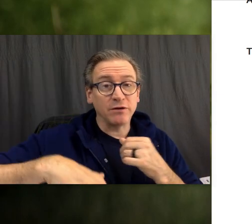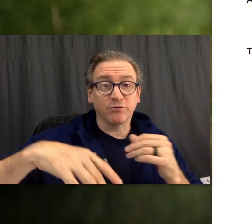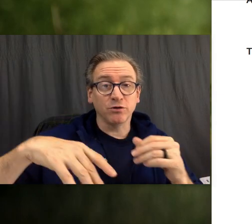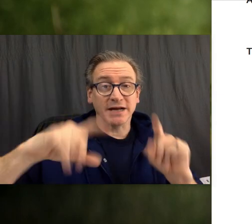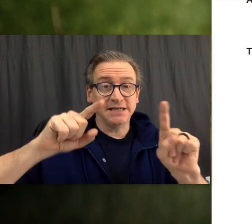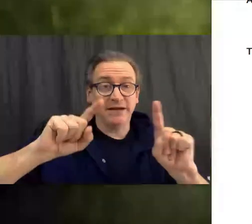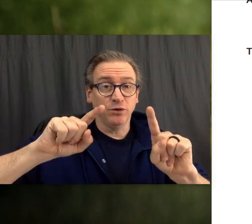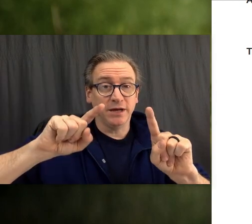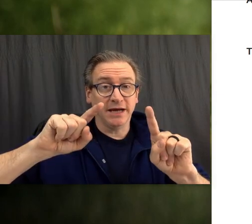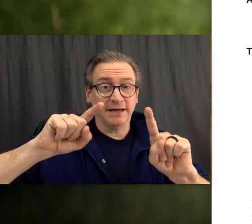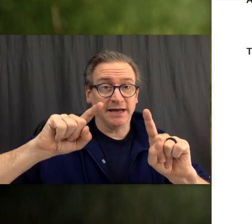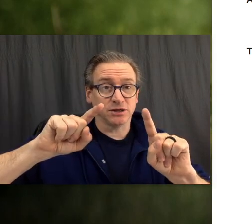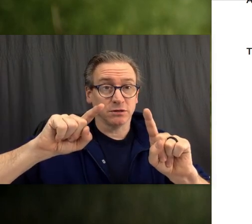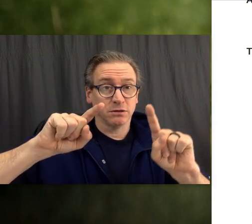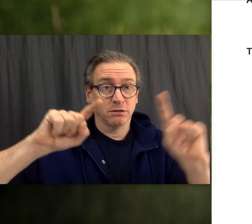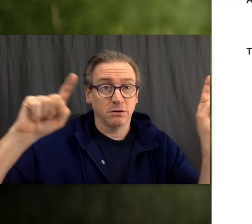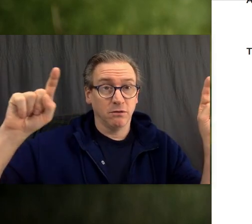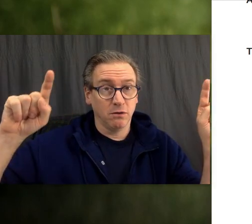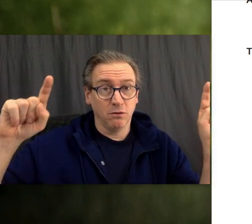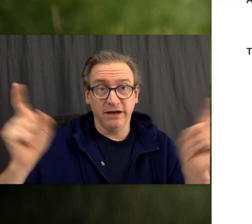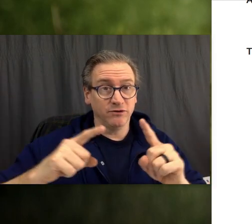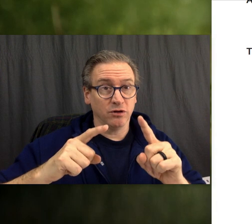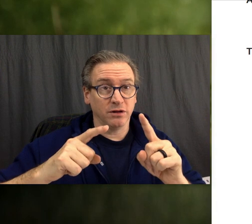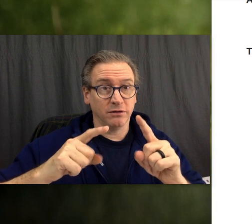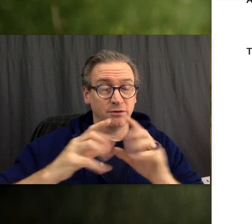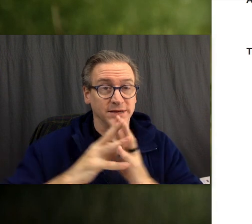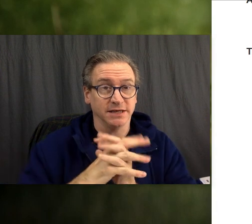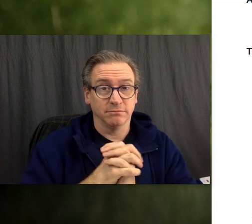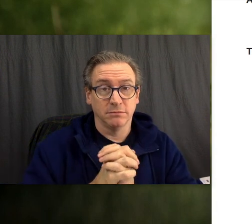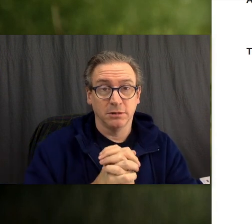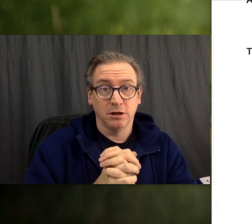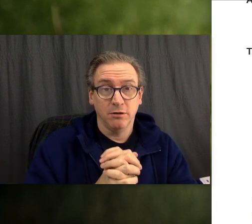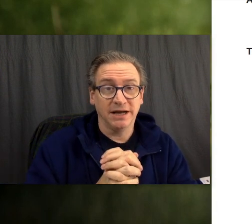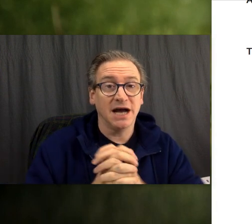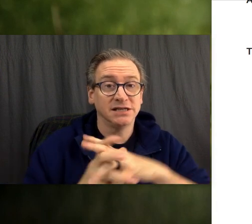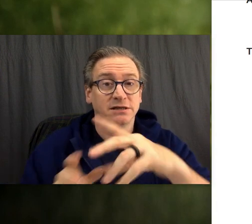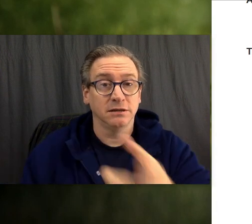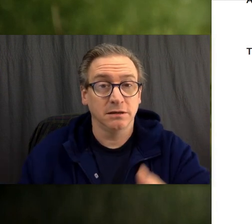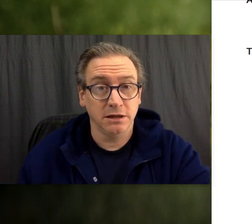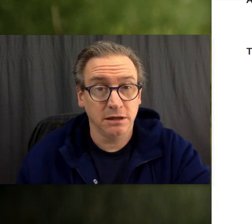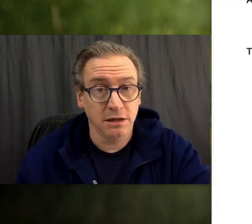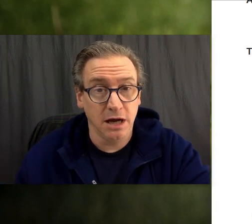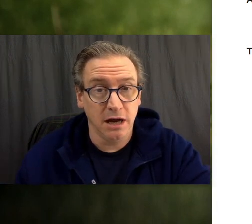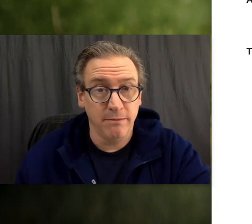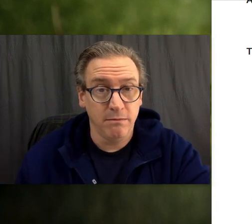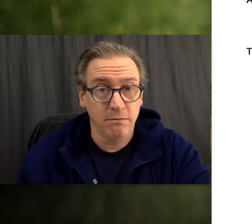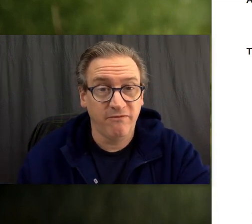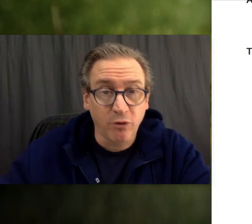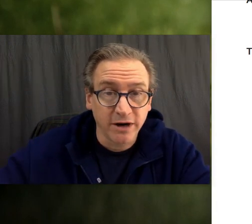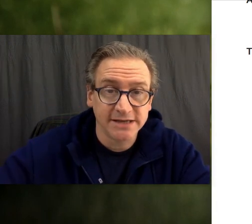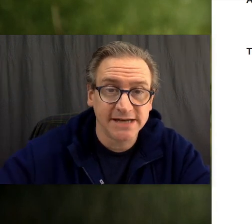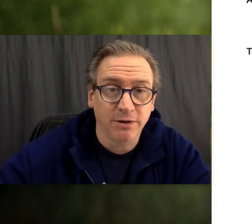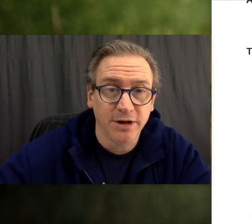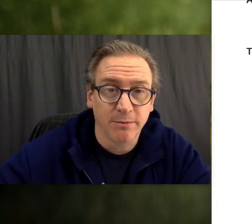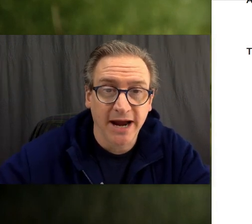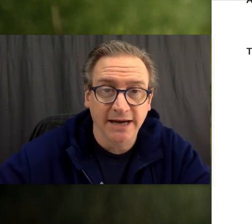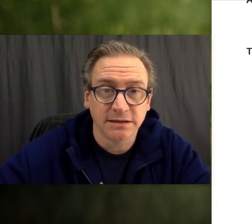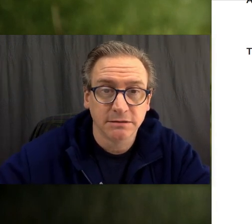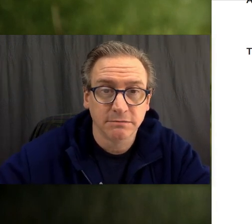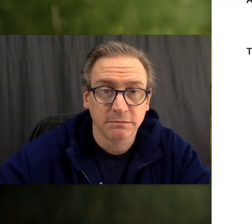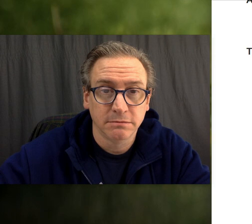just go down through and see if you can get the answer even though they're missing. Because, for example,